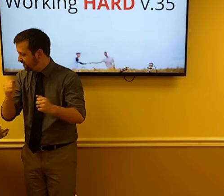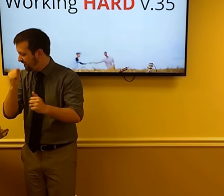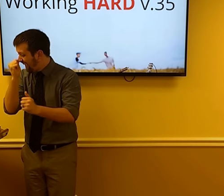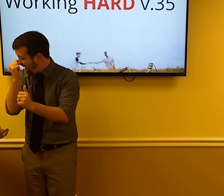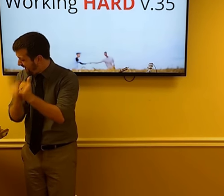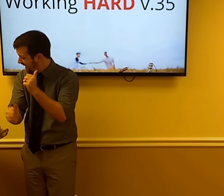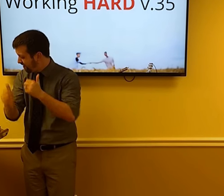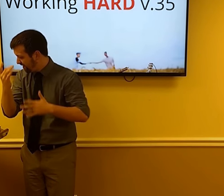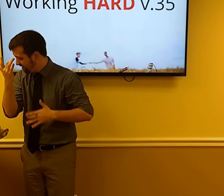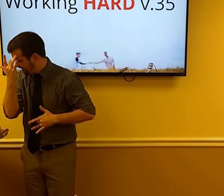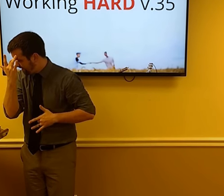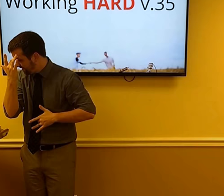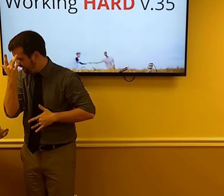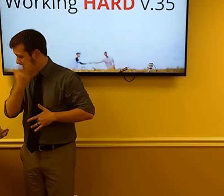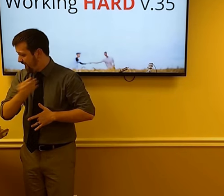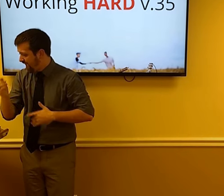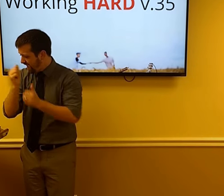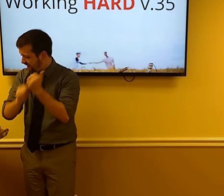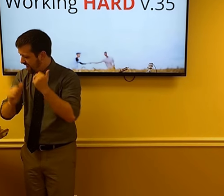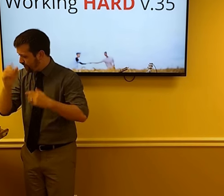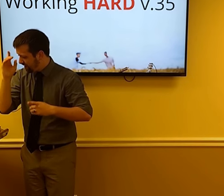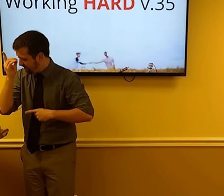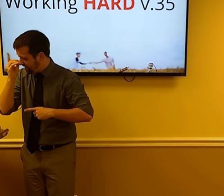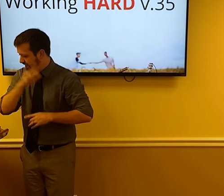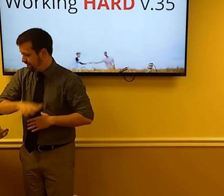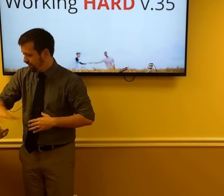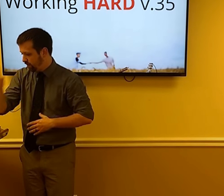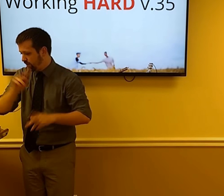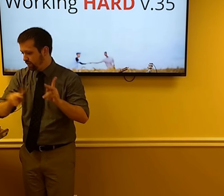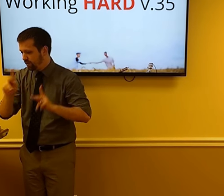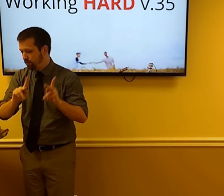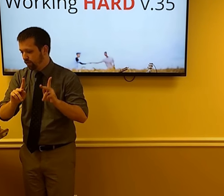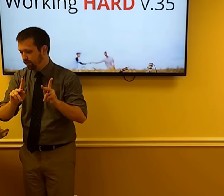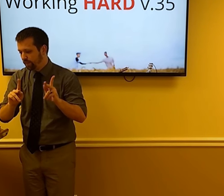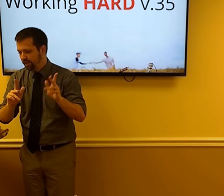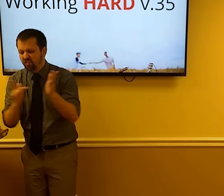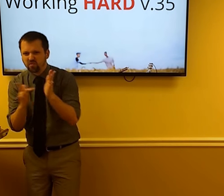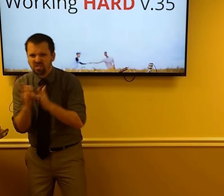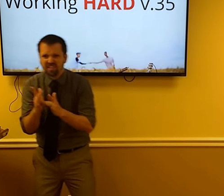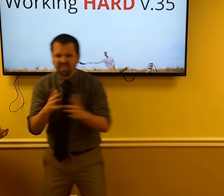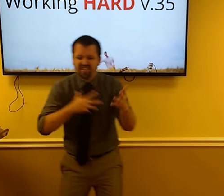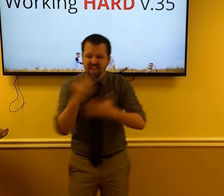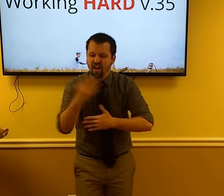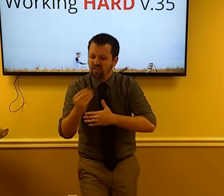healing every sickness and every disease among the people. So Jesus, he's out